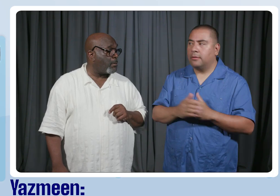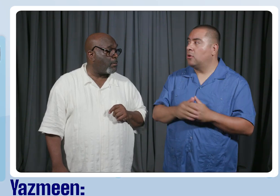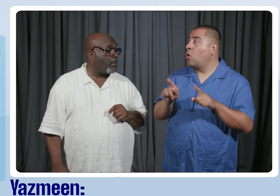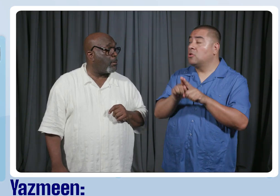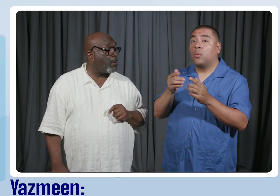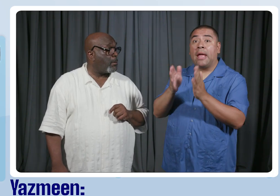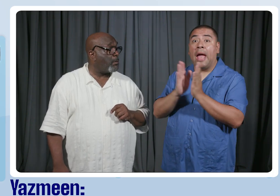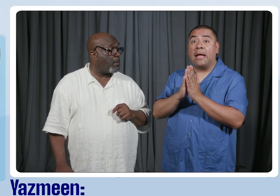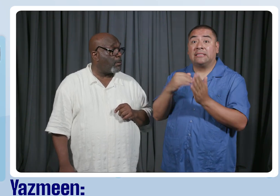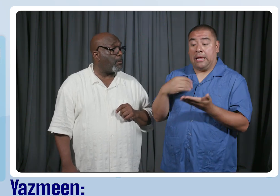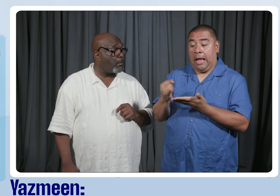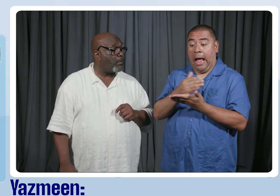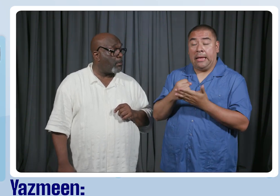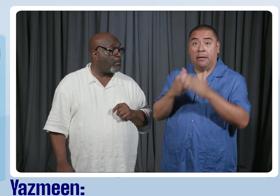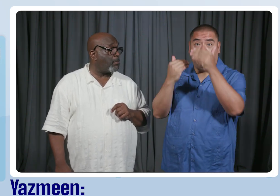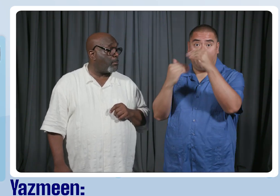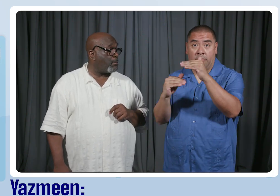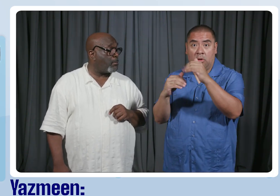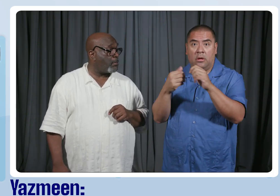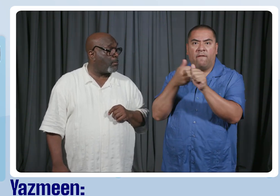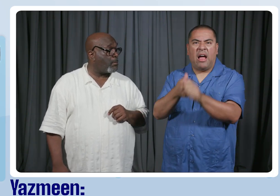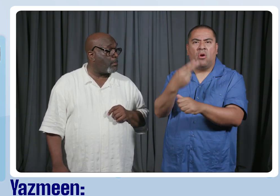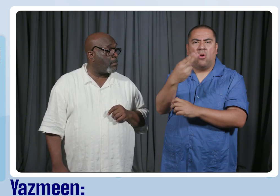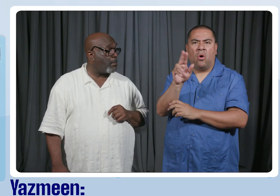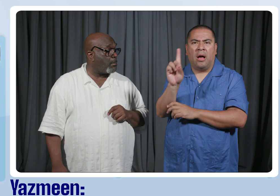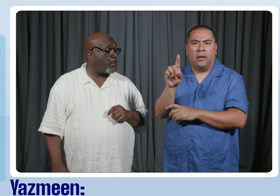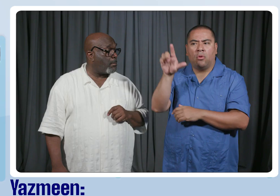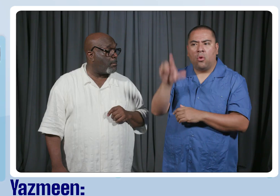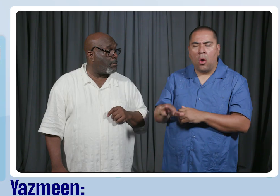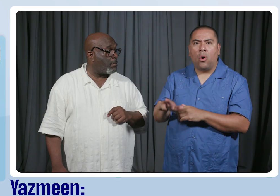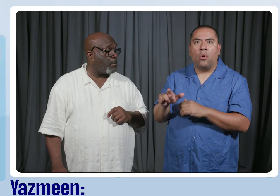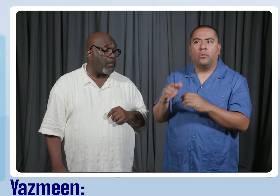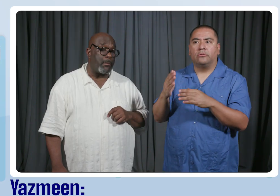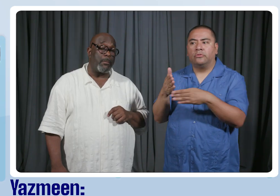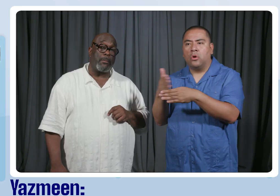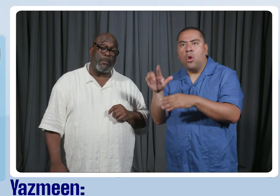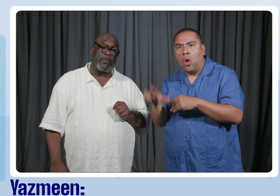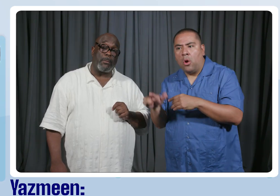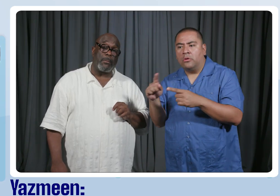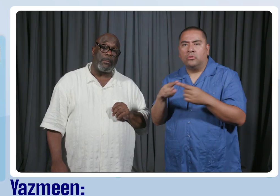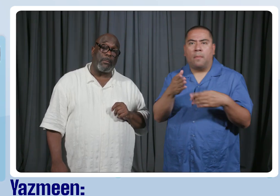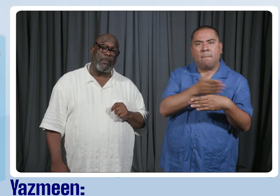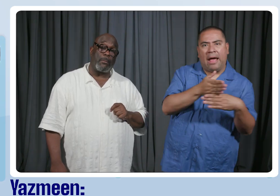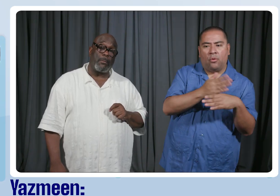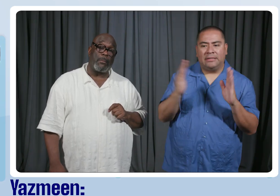that they fall within our income guidelines based on HUD, so low thresholds to moderate, and then from there, we'll be